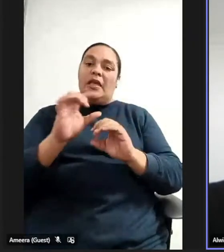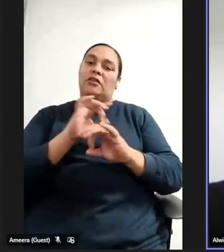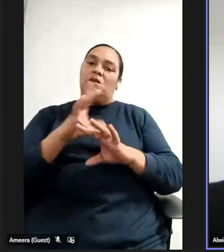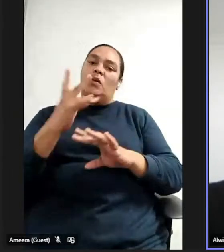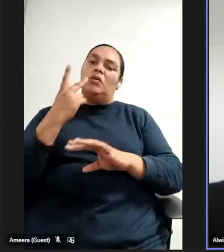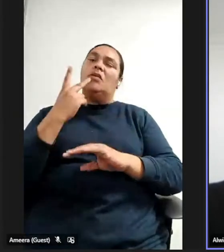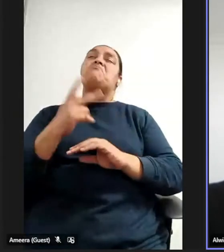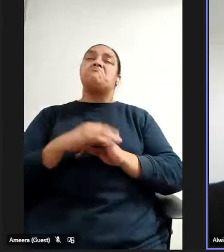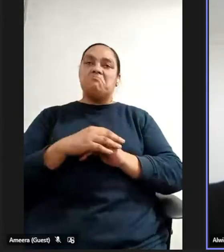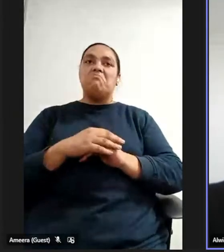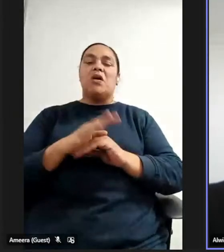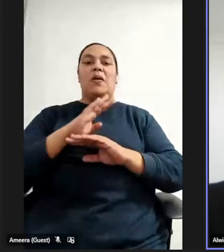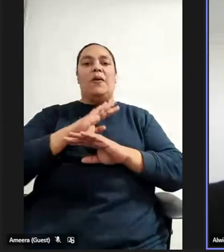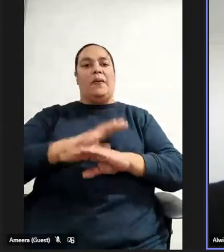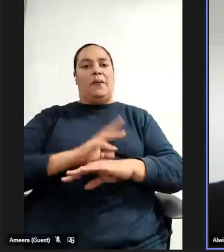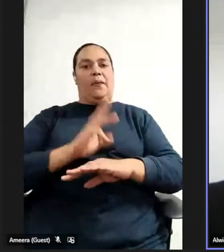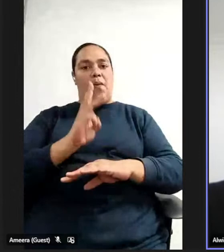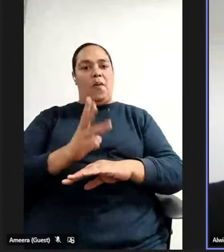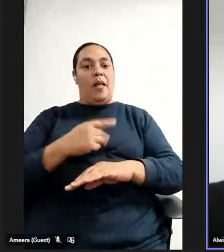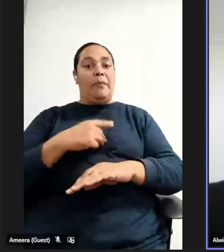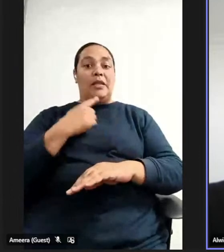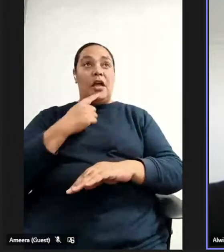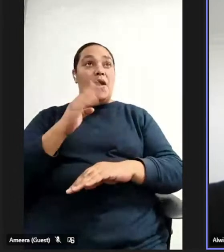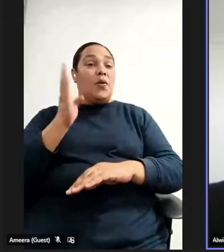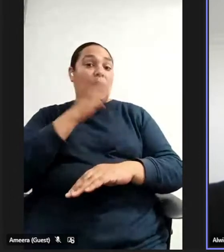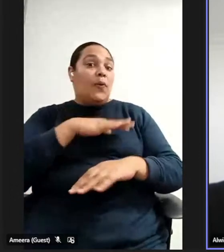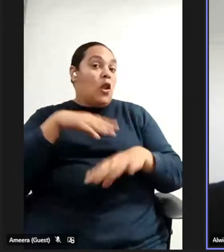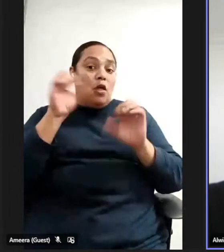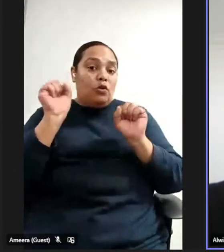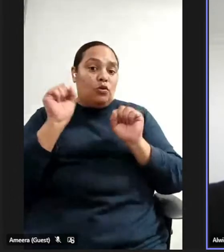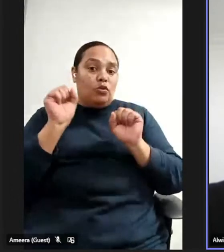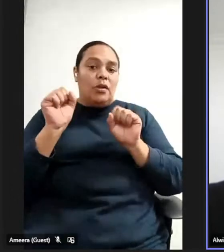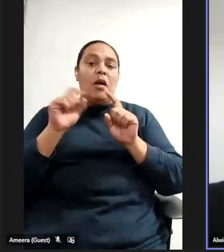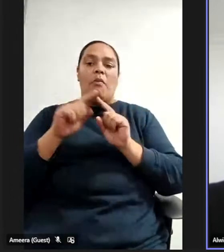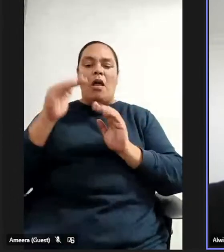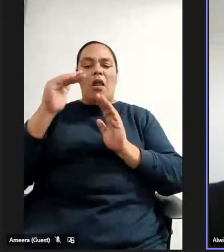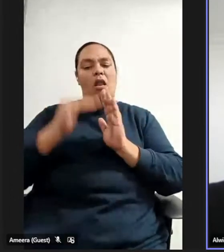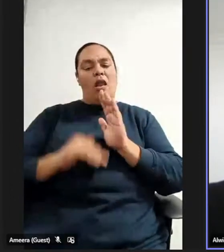relief. And I'm not saying no load shedding, but lower levels of load shedding